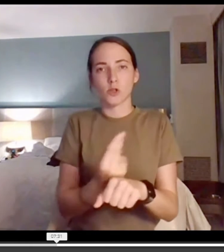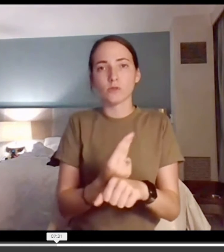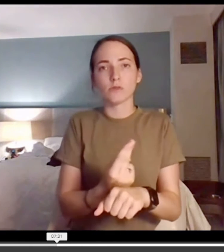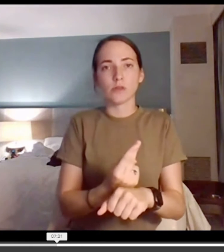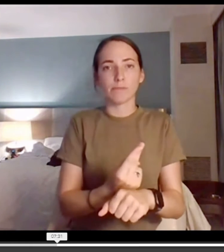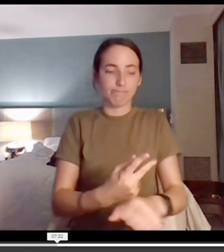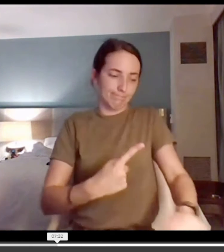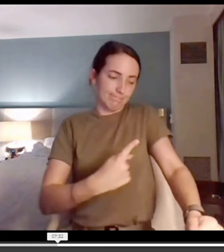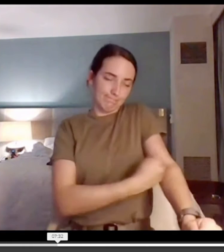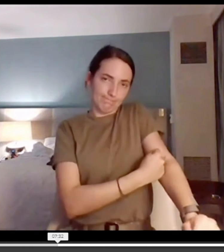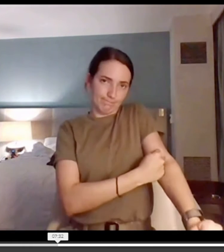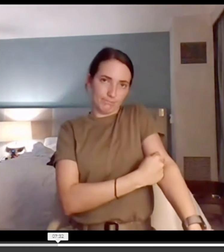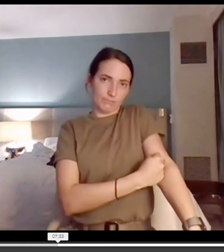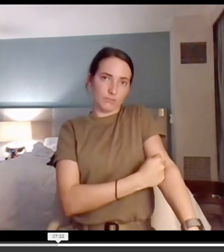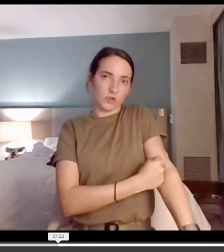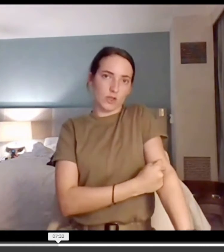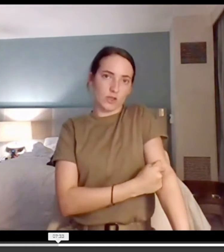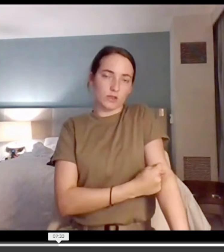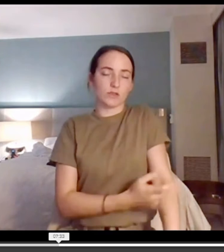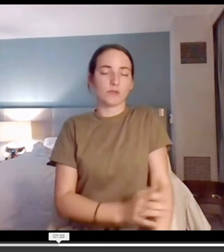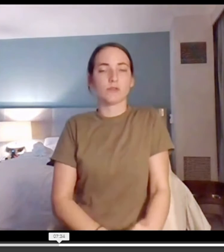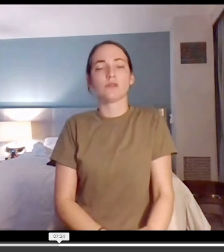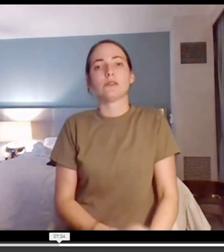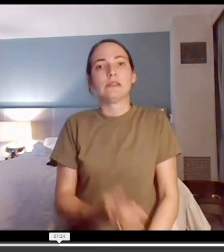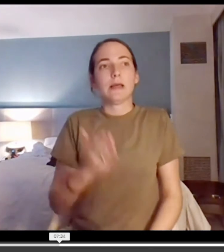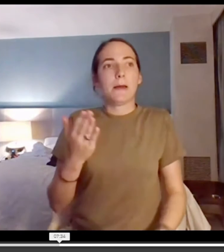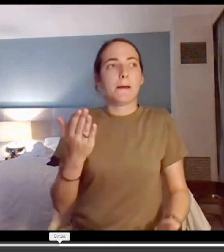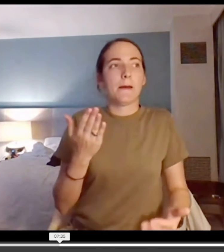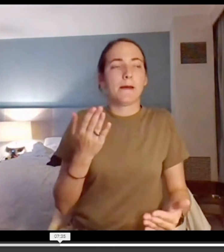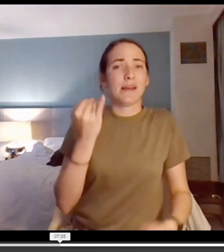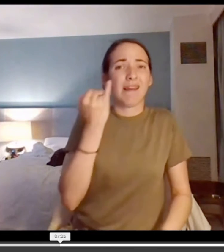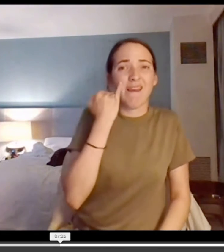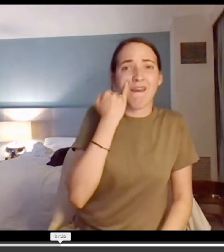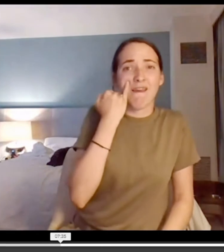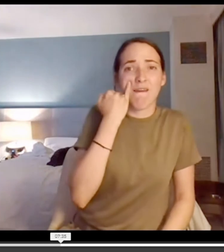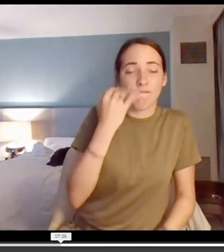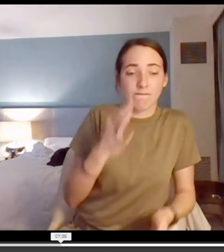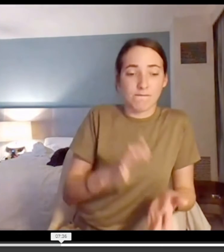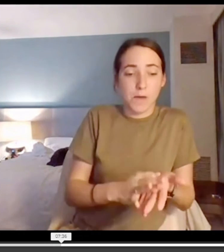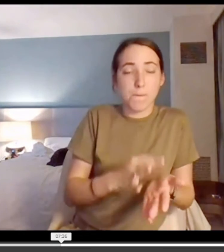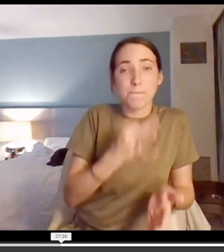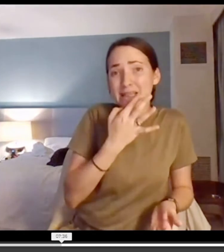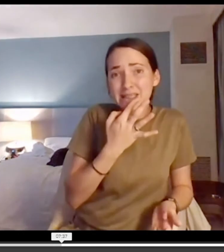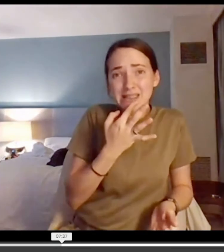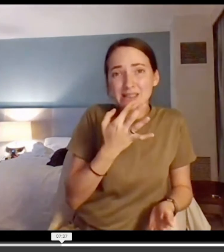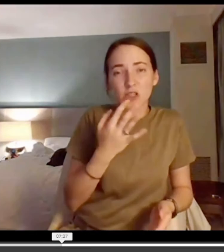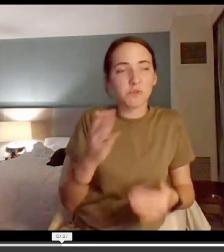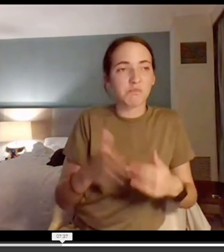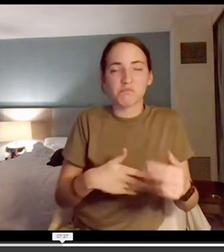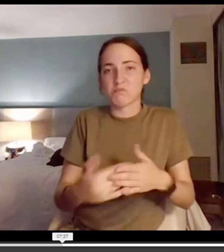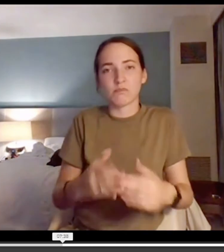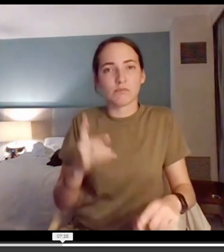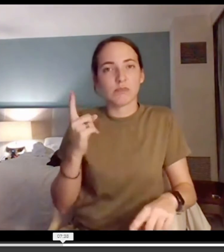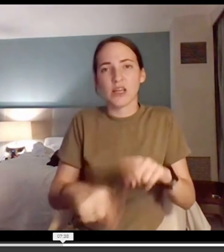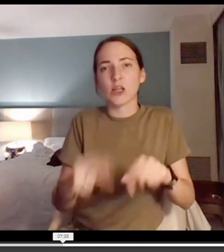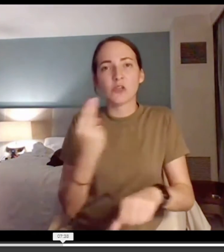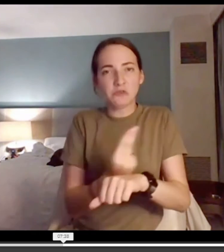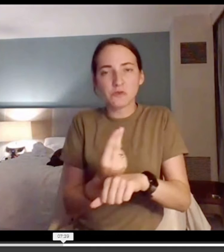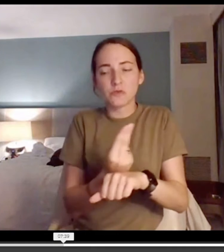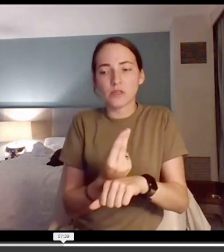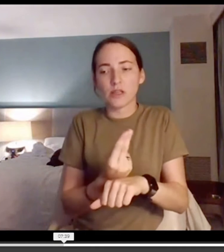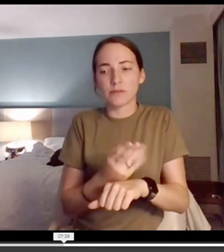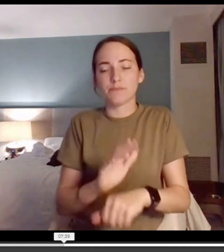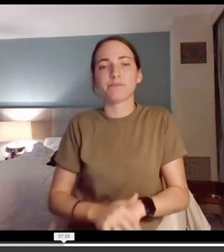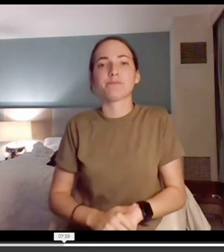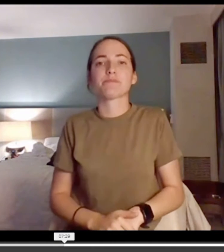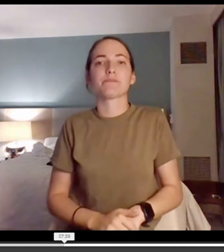not. So if you go to see a pain doctor, for example, don't go to see another pain doctor and get pain